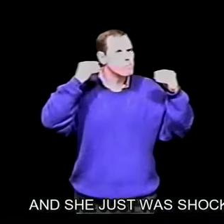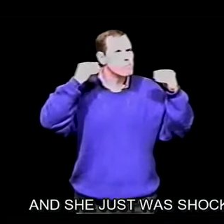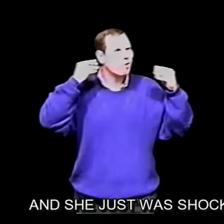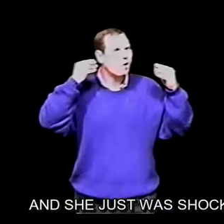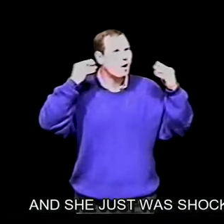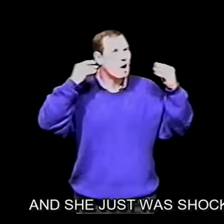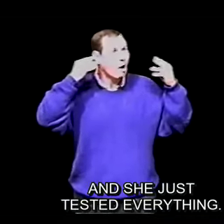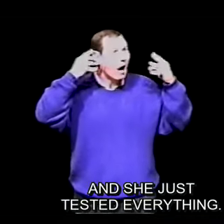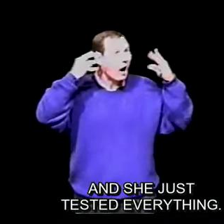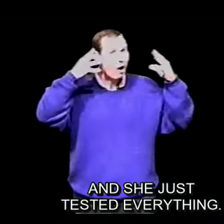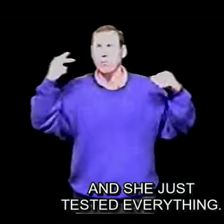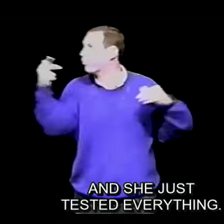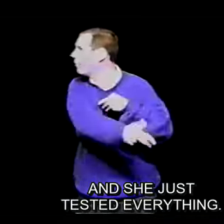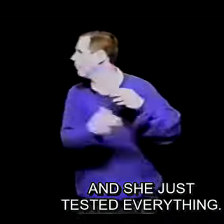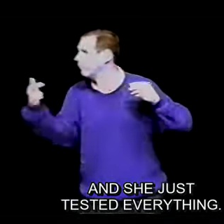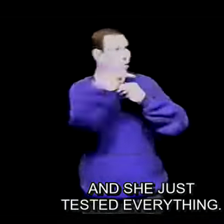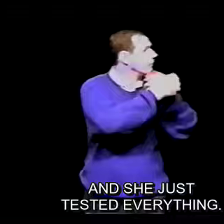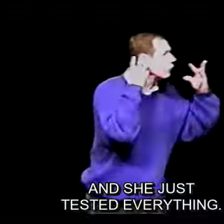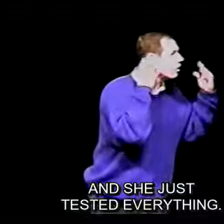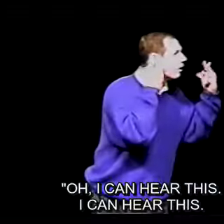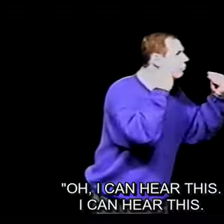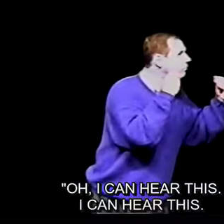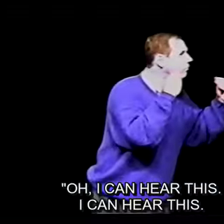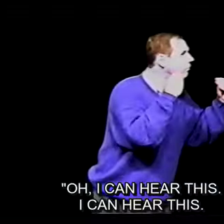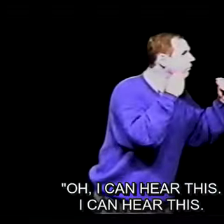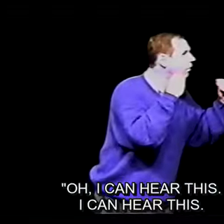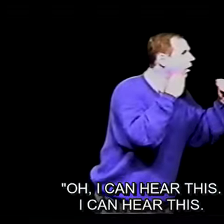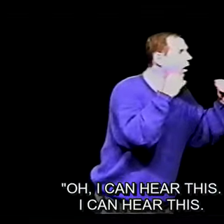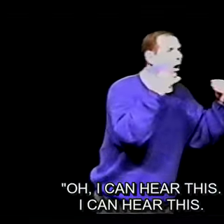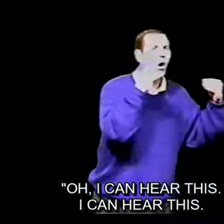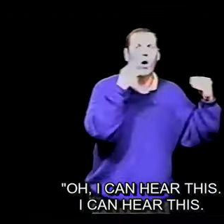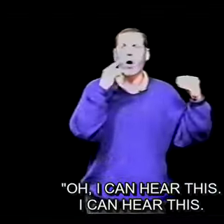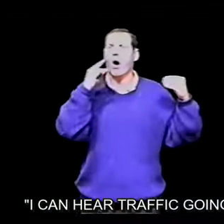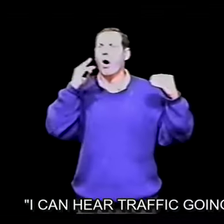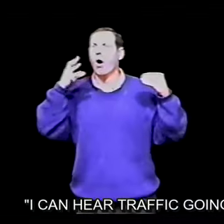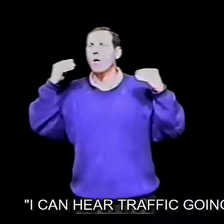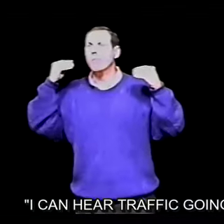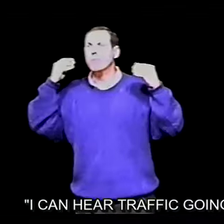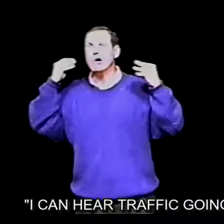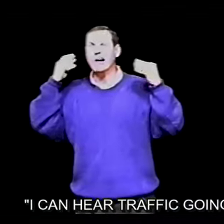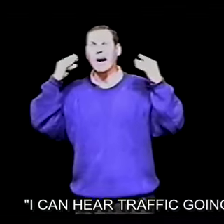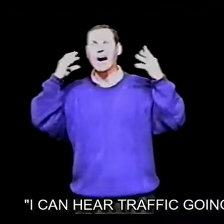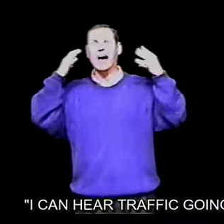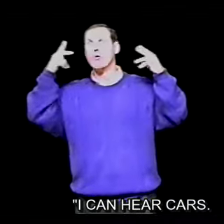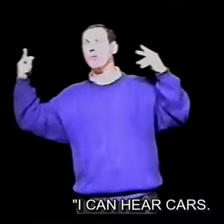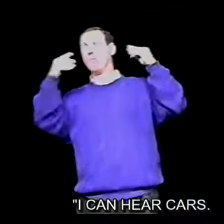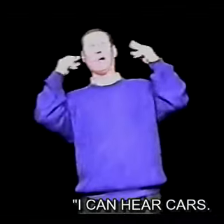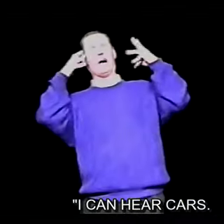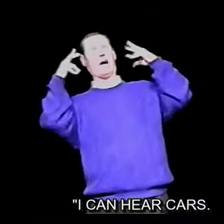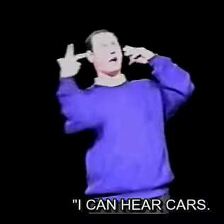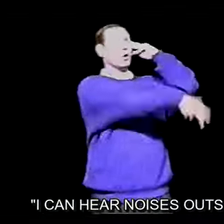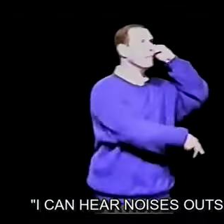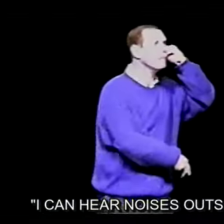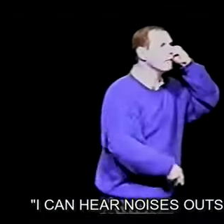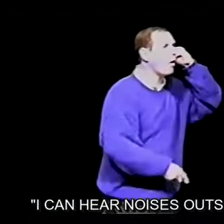everything. Oh, I can hear this. I can hear this. Oh, I can hear traffic going by. I can hear cars. I can hear noises outside. I can